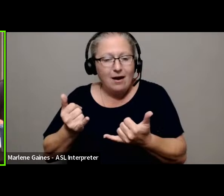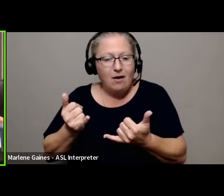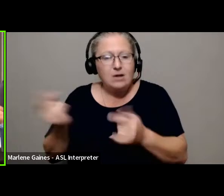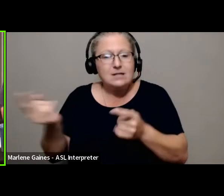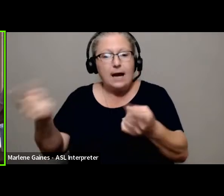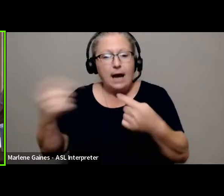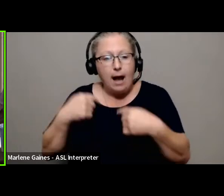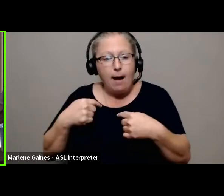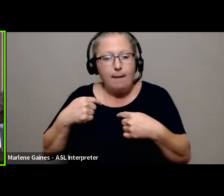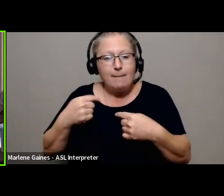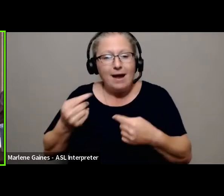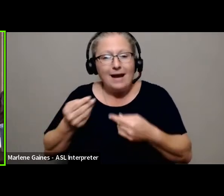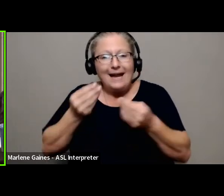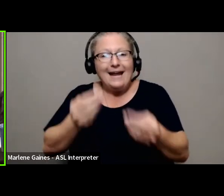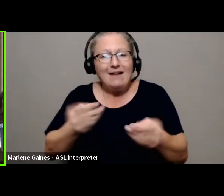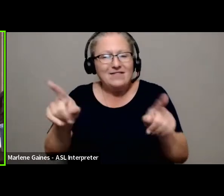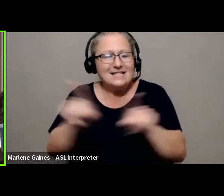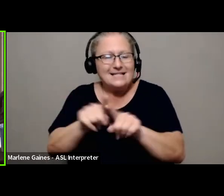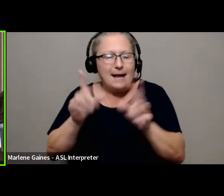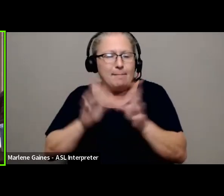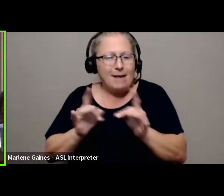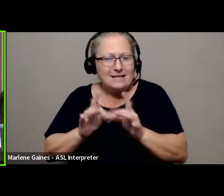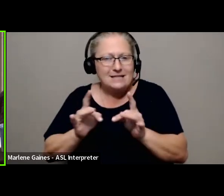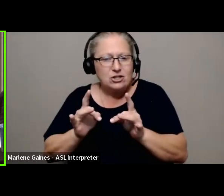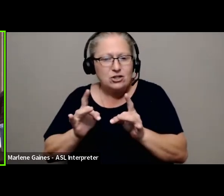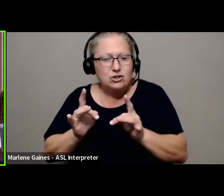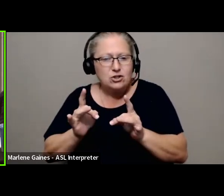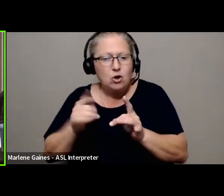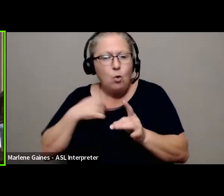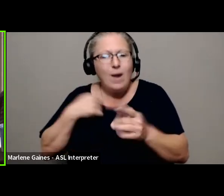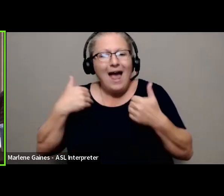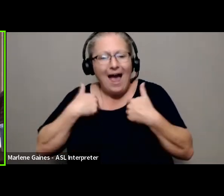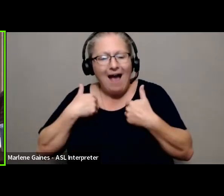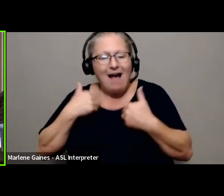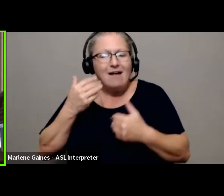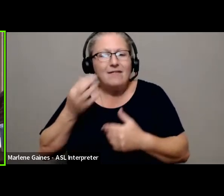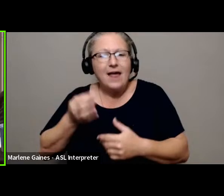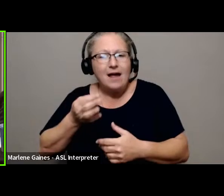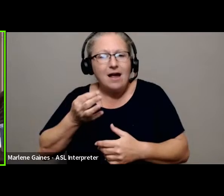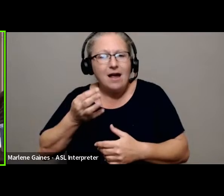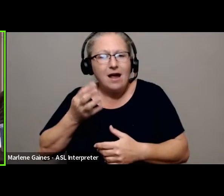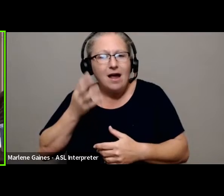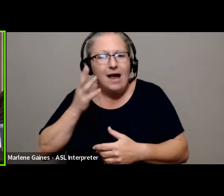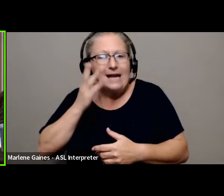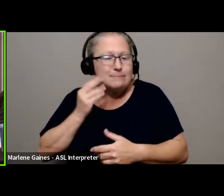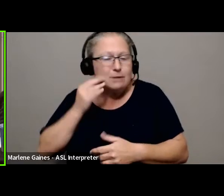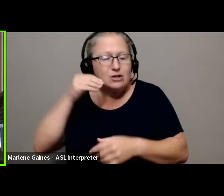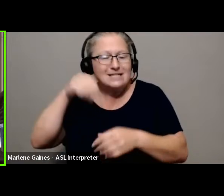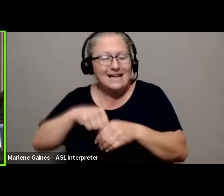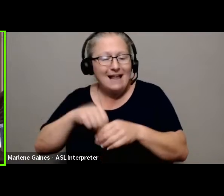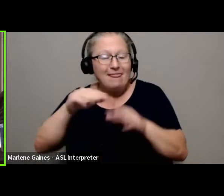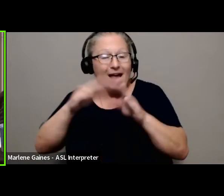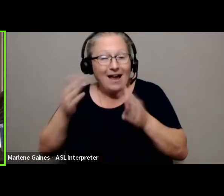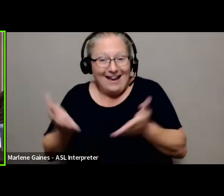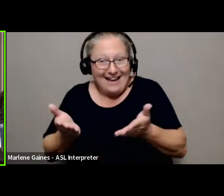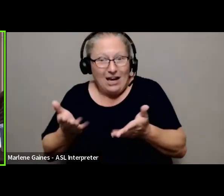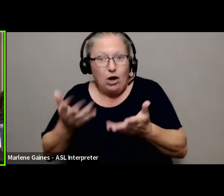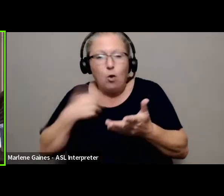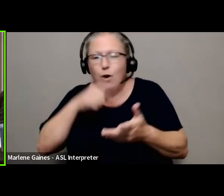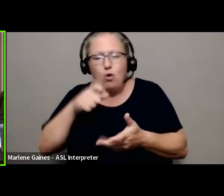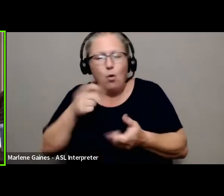come in and deliver the same message. We have the expertise in-house that we don't need to spend the